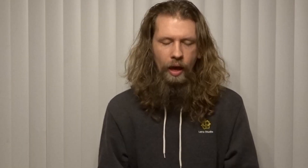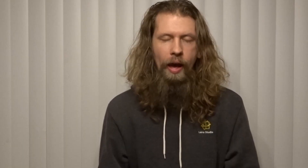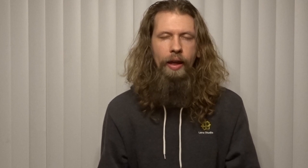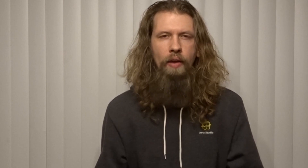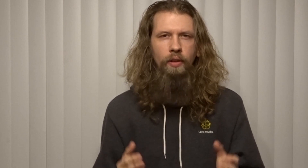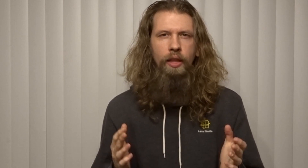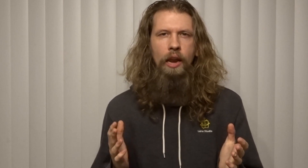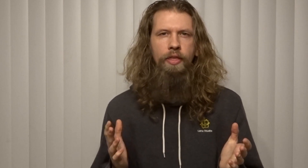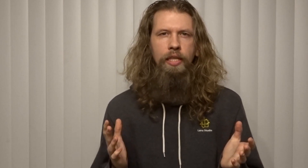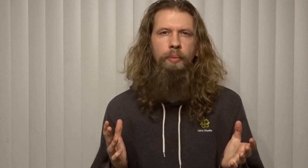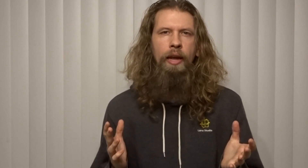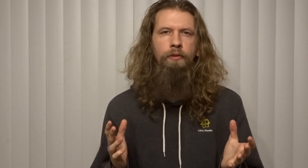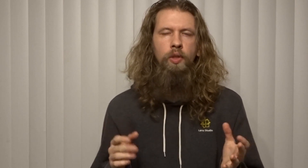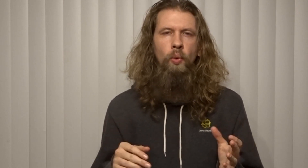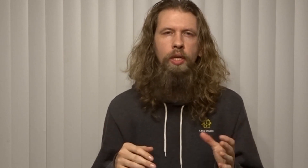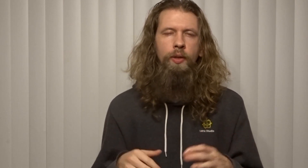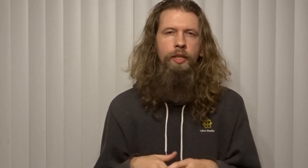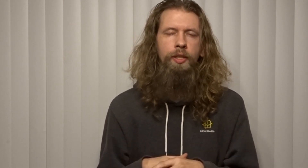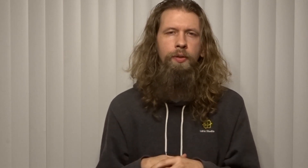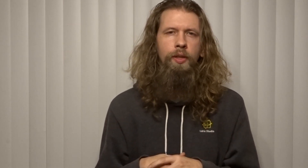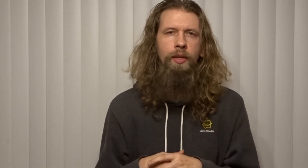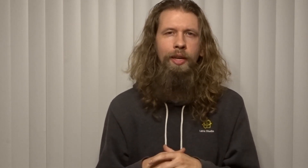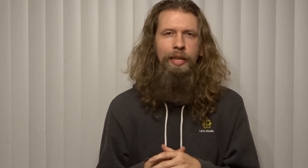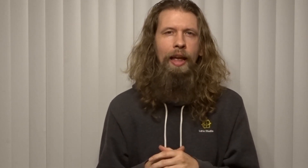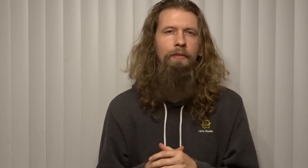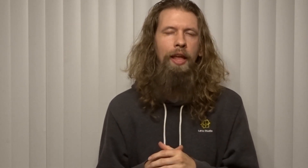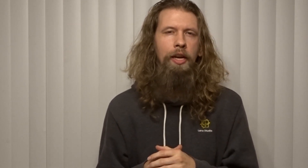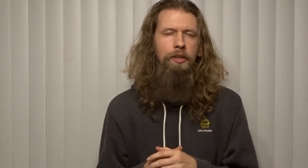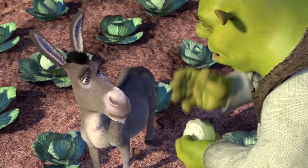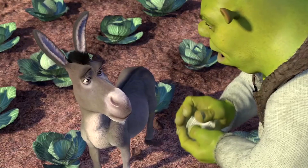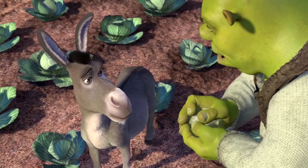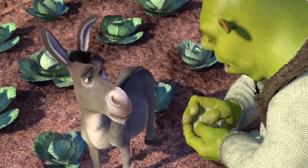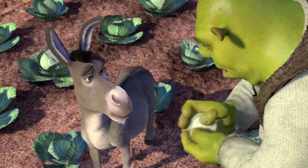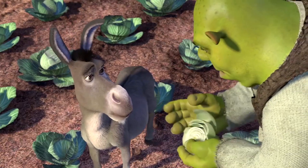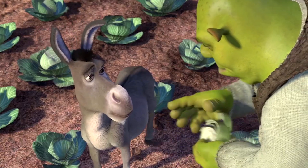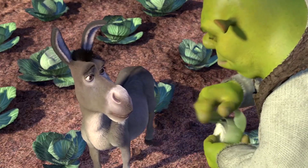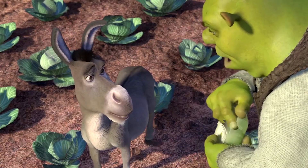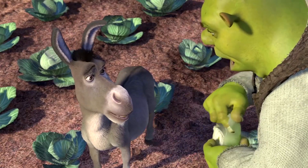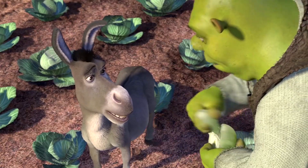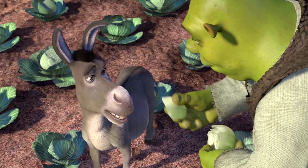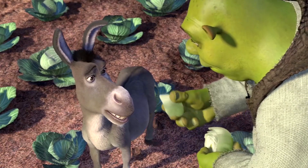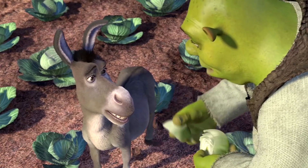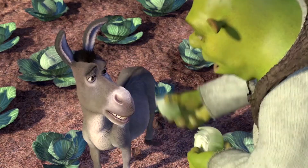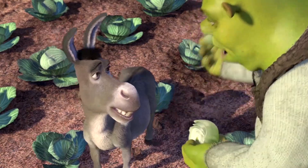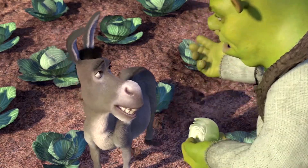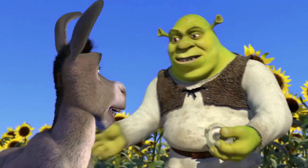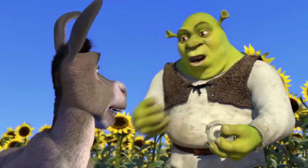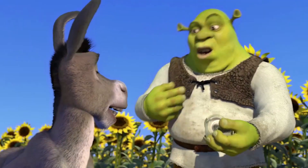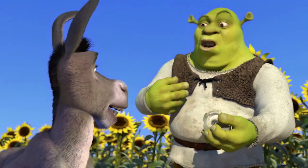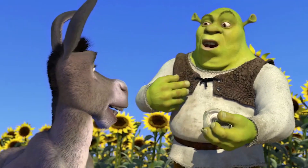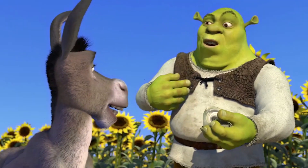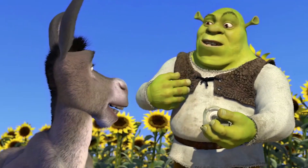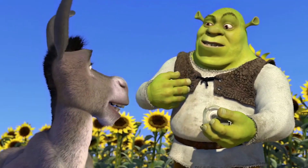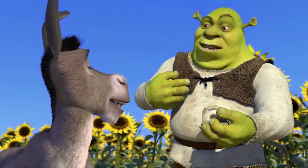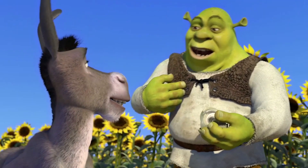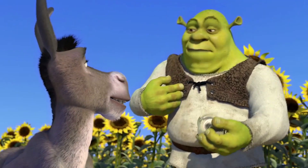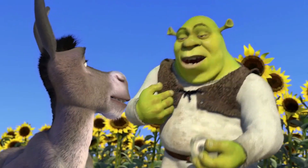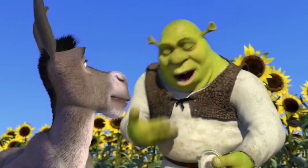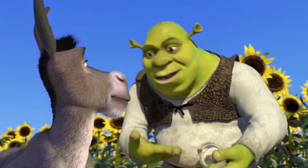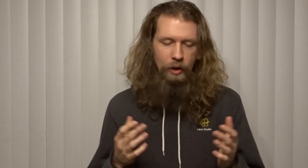I have a lot of things planned for 2022 because I have layers. Onions have layers. Ogres have layers. Yeah,